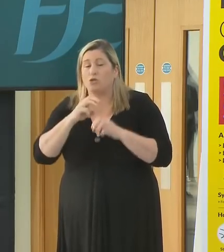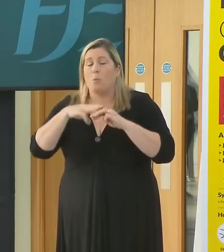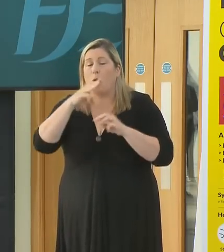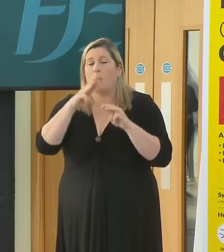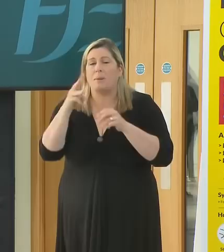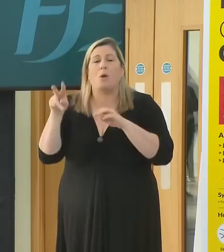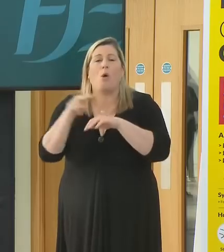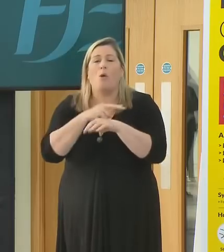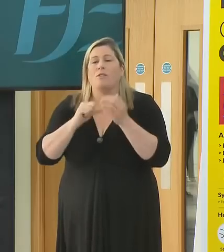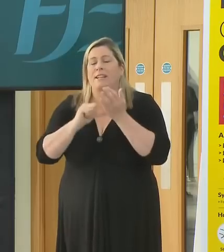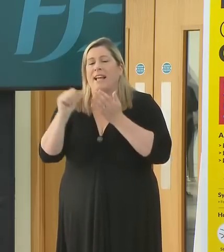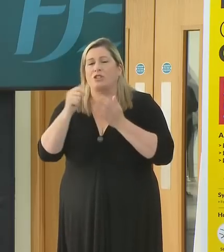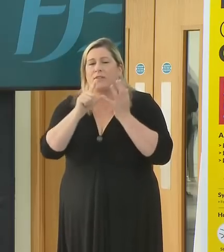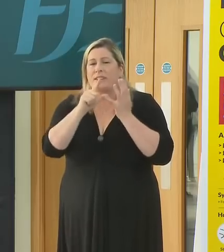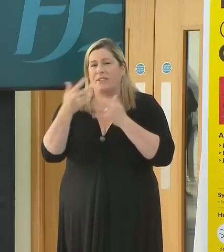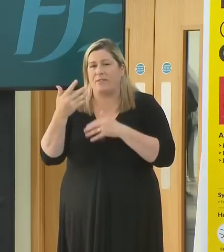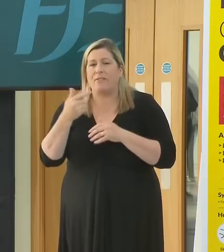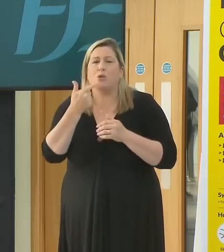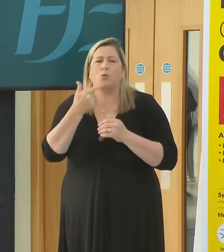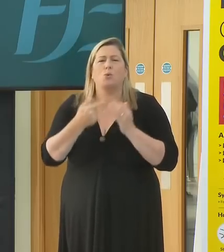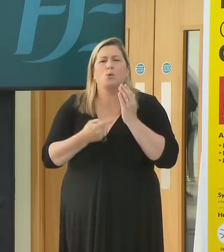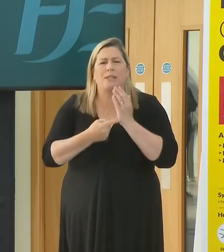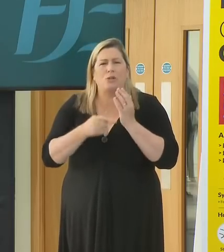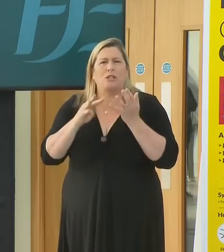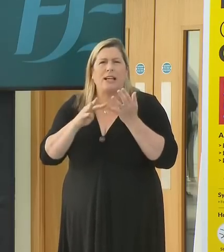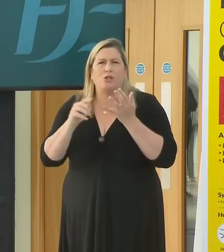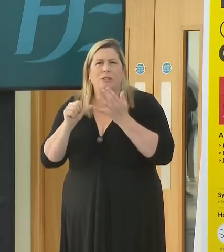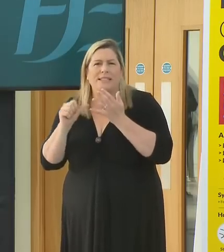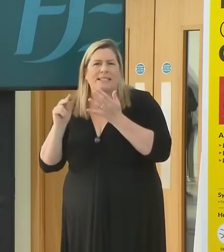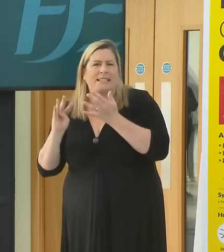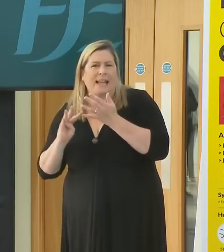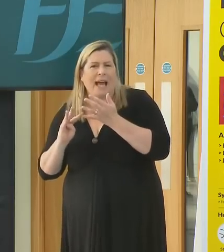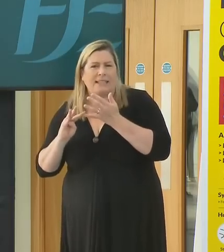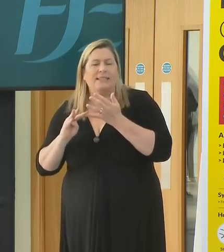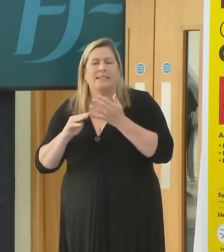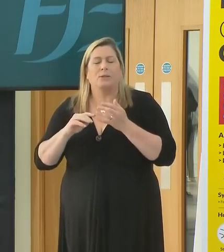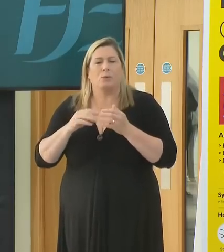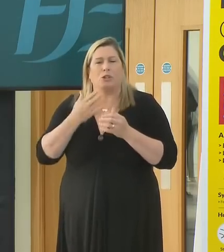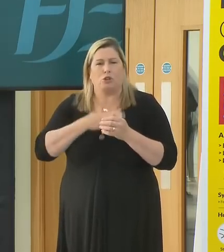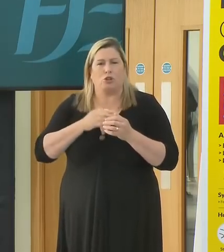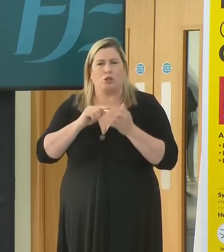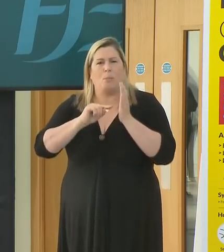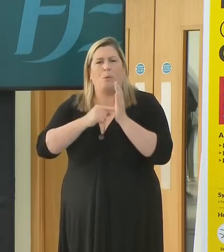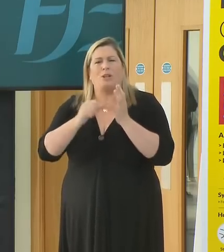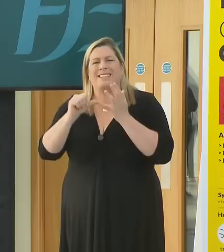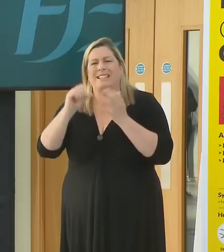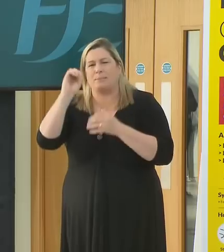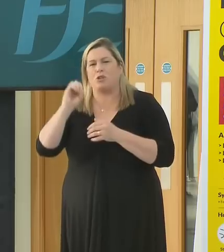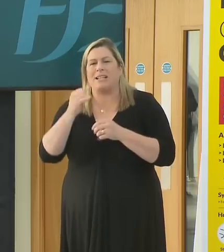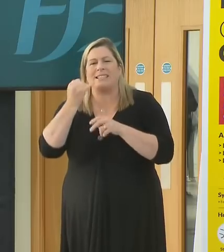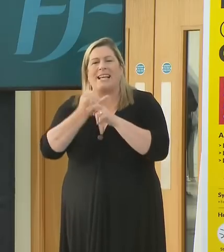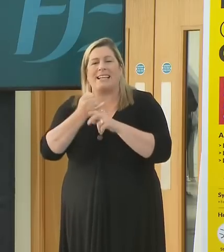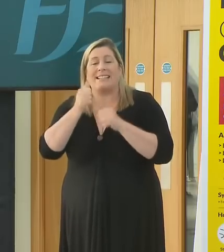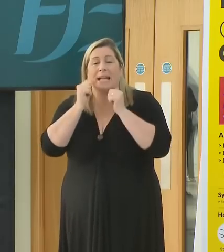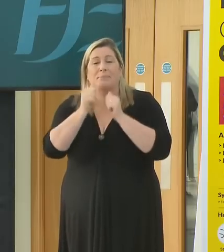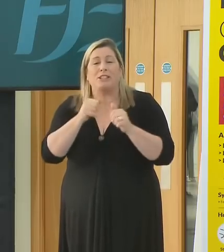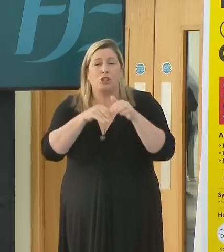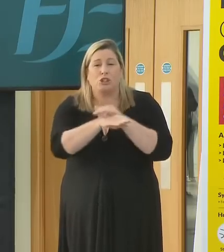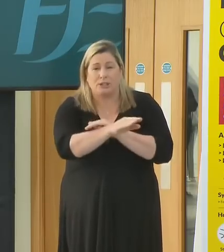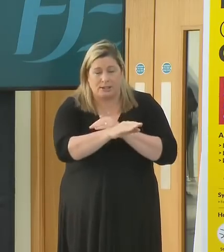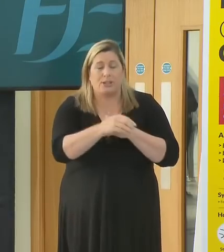75 attending, so 2,969 in the week, with just a 0.6% increase in the admissions for over 75s